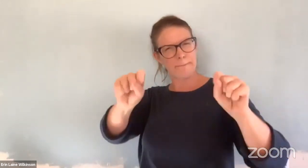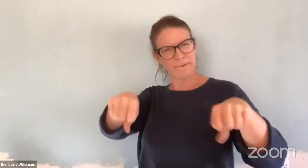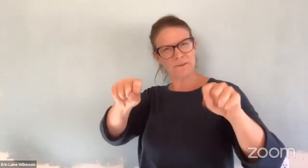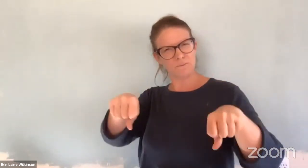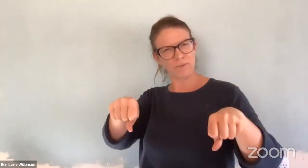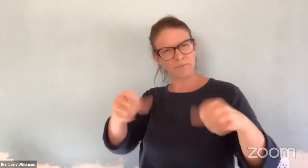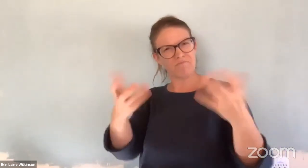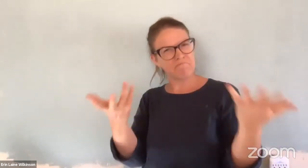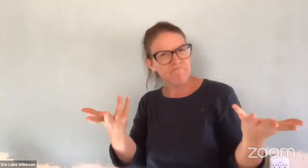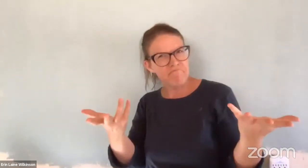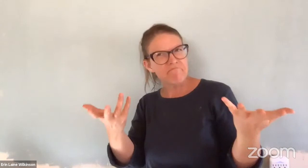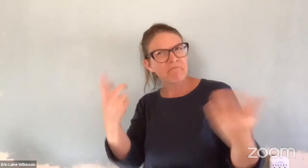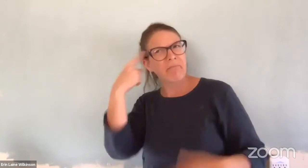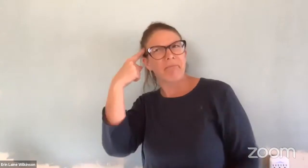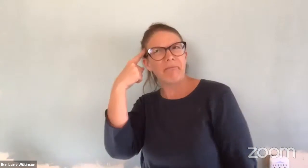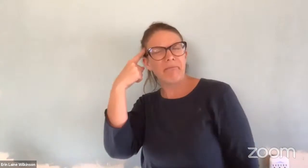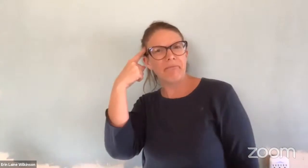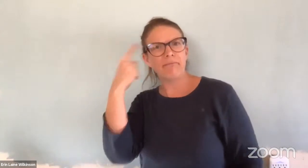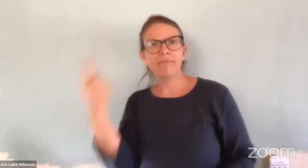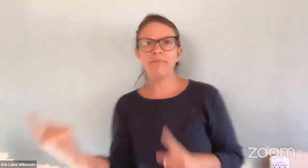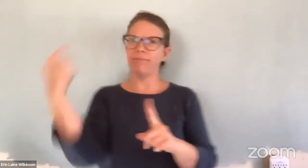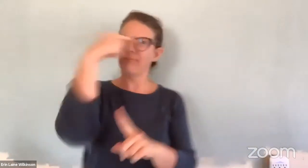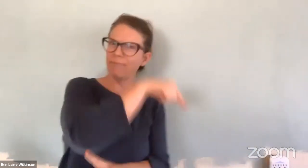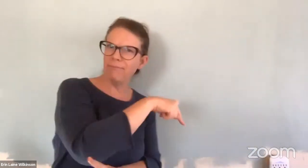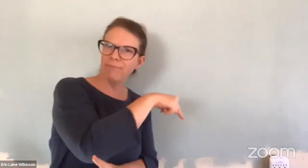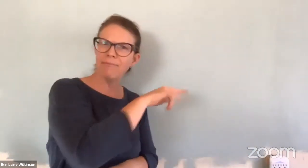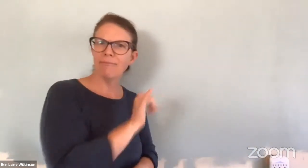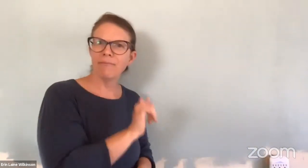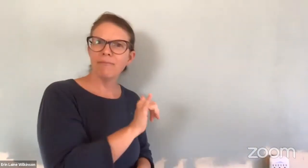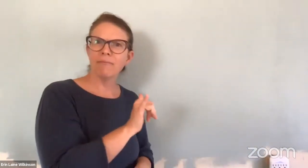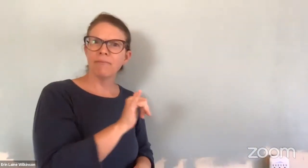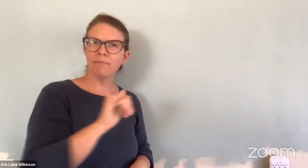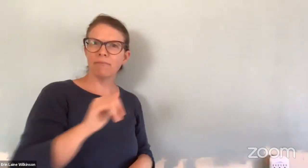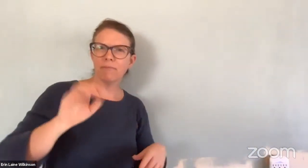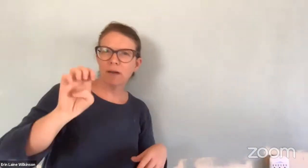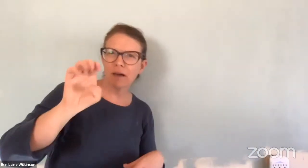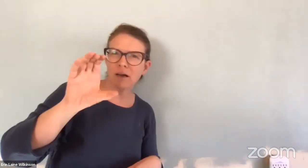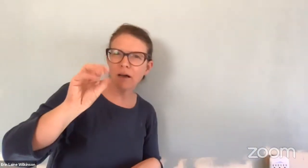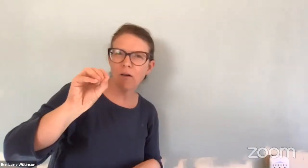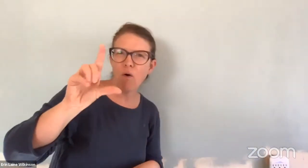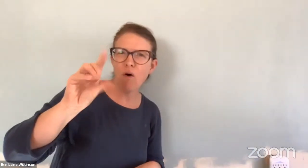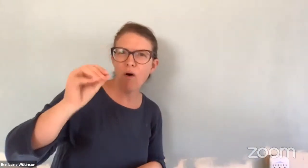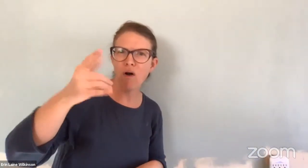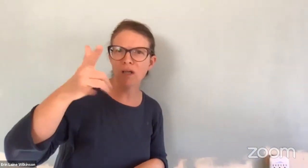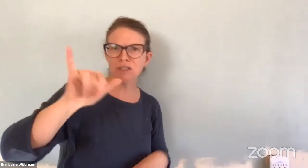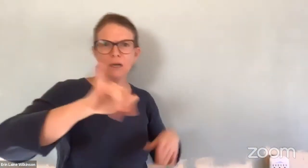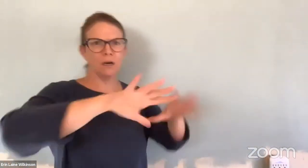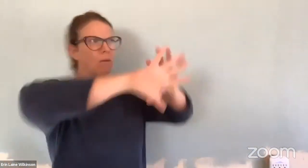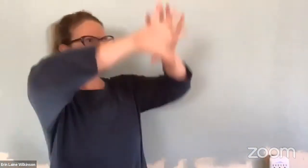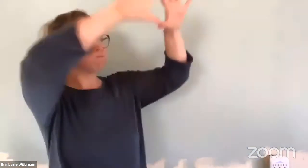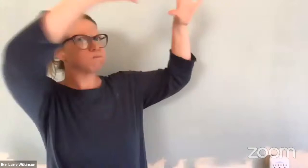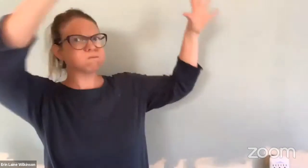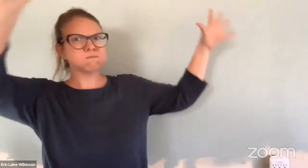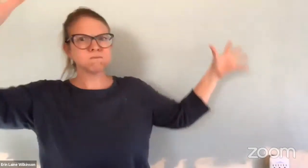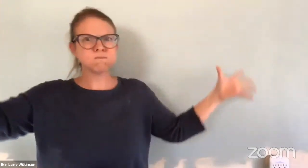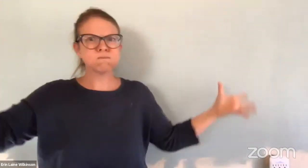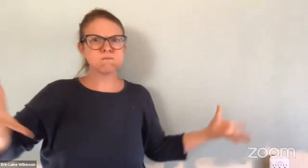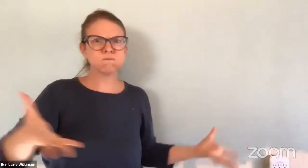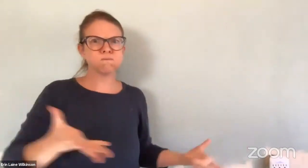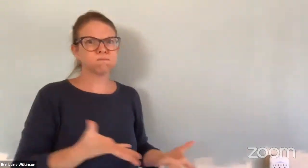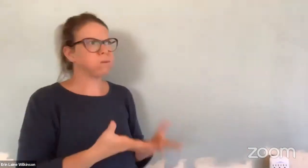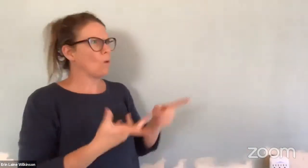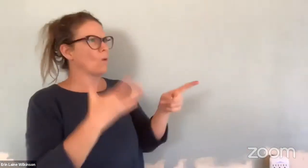very changing, but I think we need to look twice at that. How is that even possible? Because we know that the